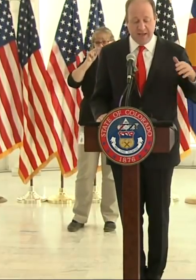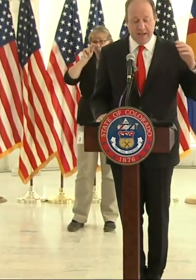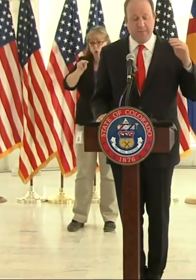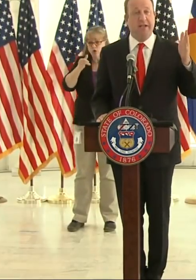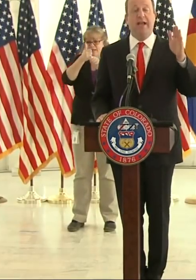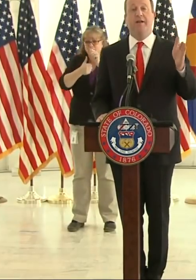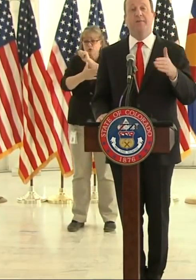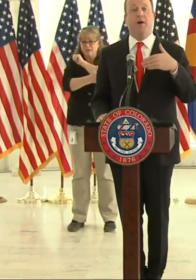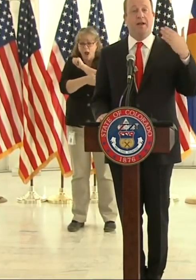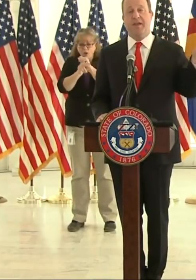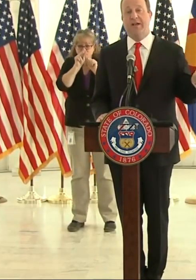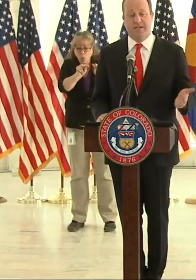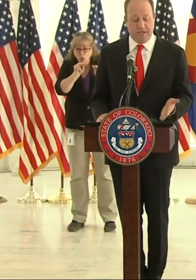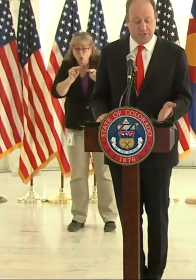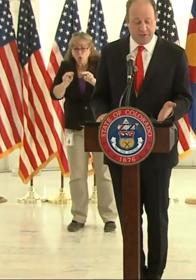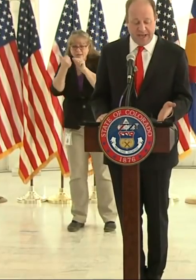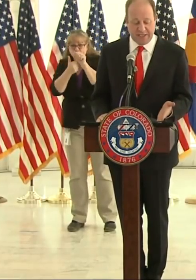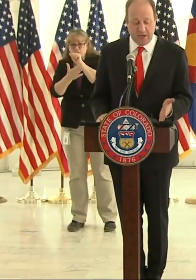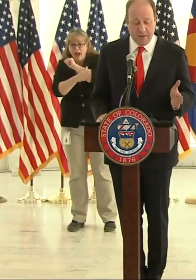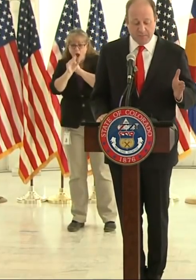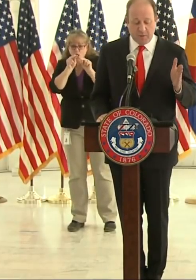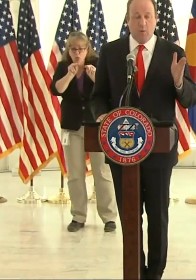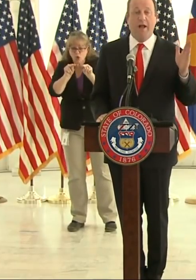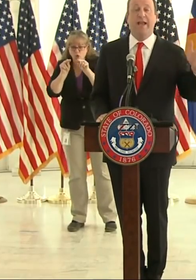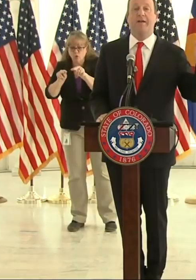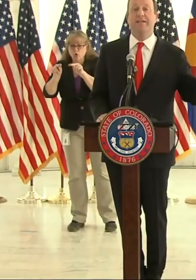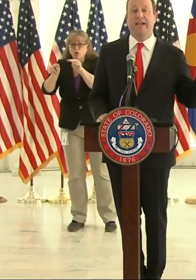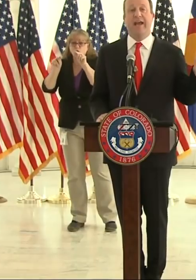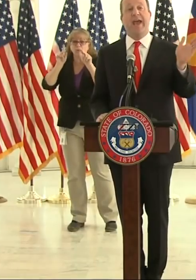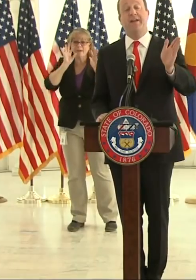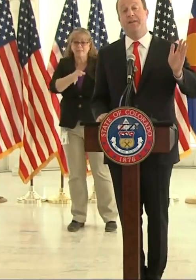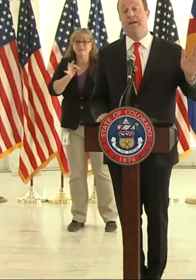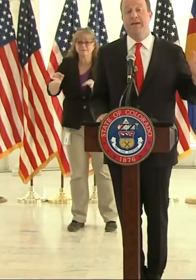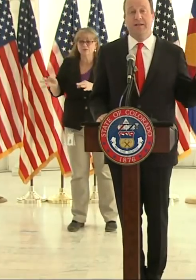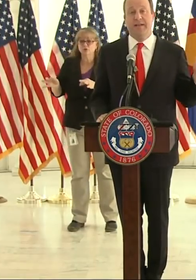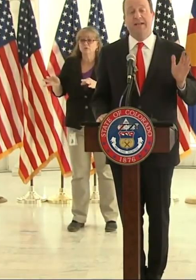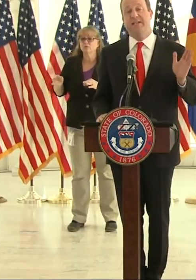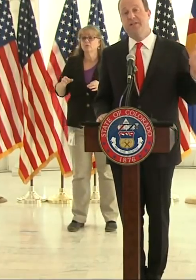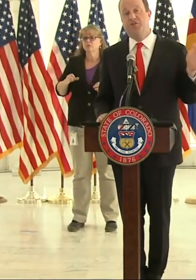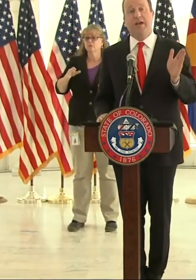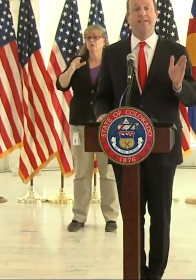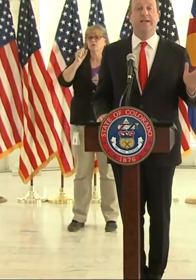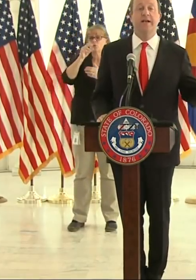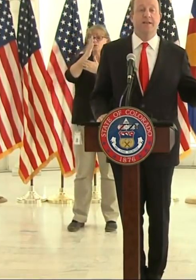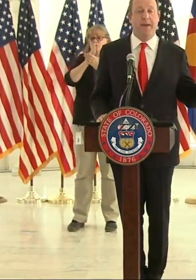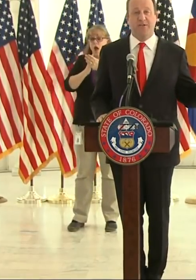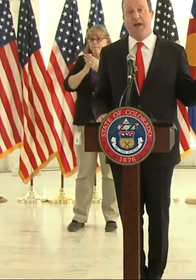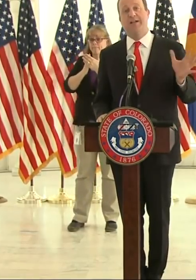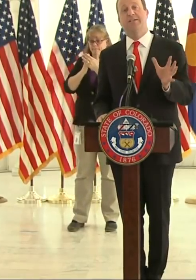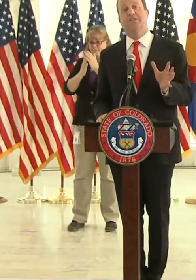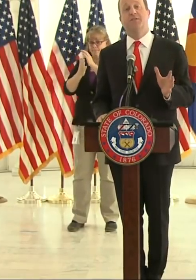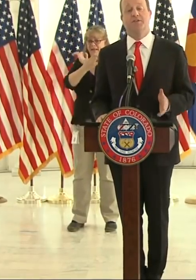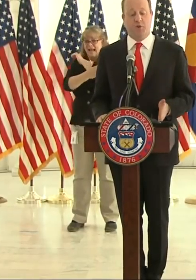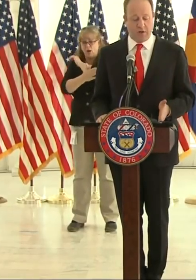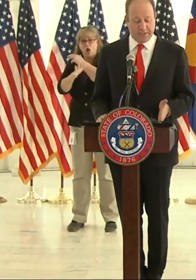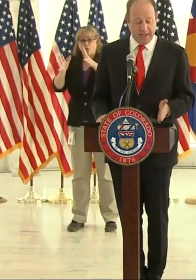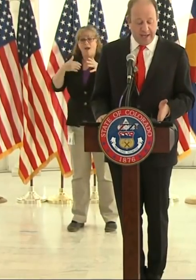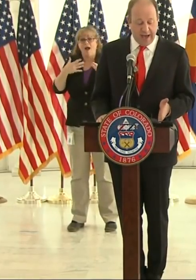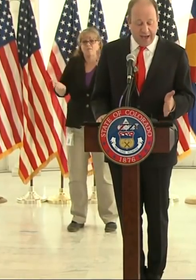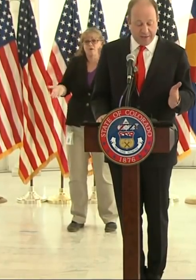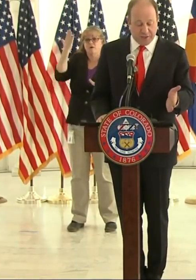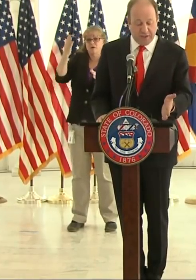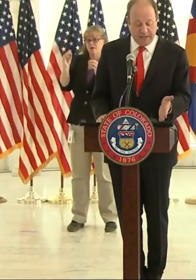County, I think Pitkin County bought 1,000 additional tests. So we want counties to get ahead on the testing, the tracing, the best practices for their